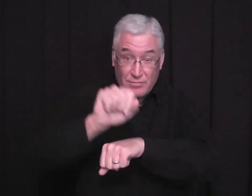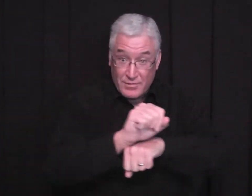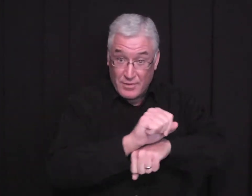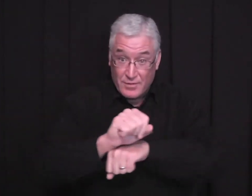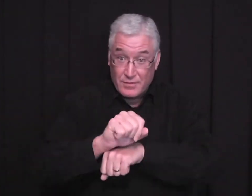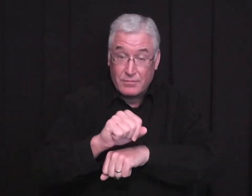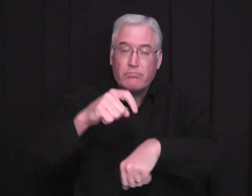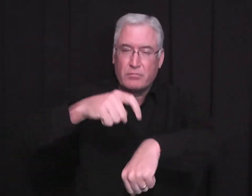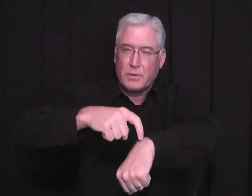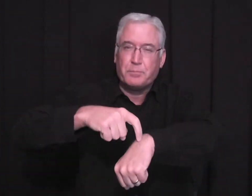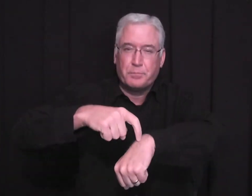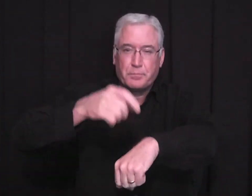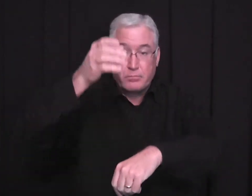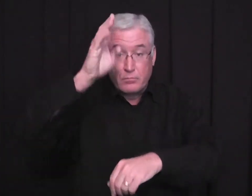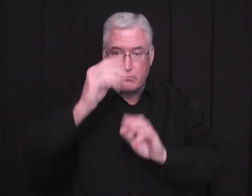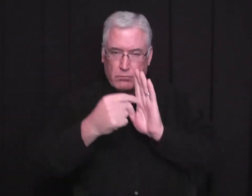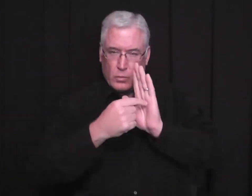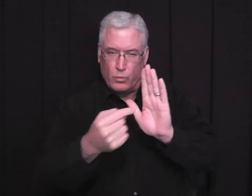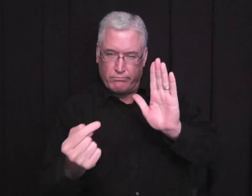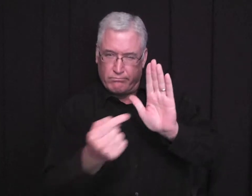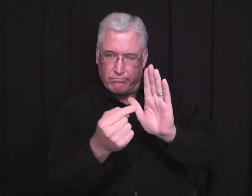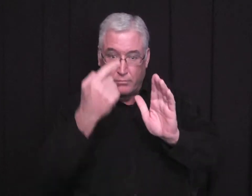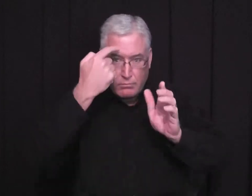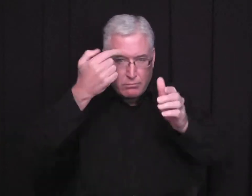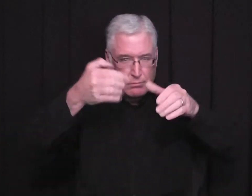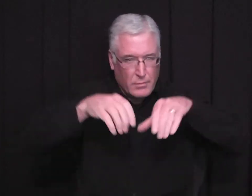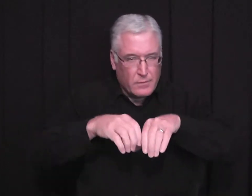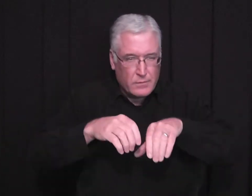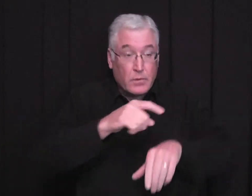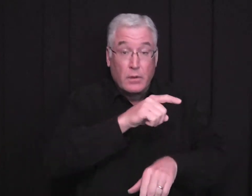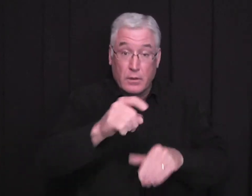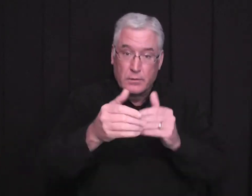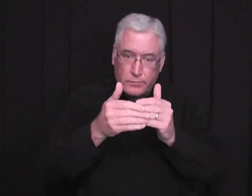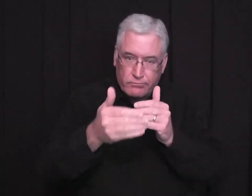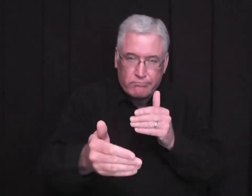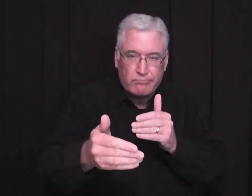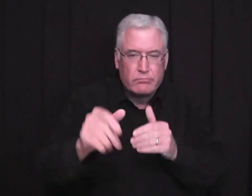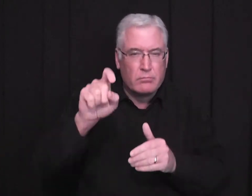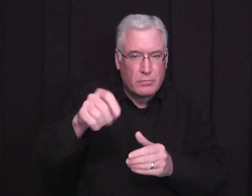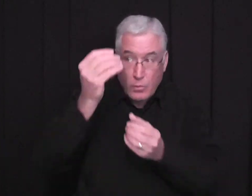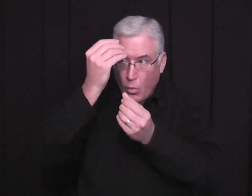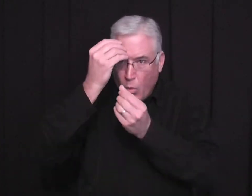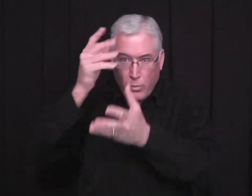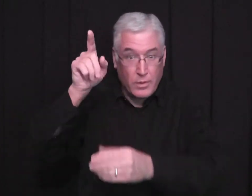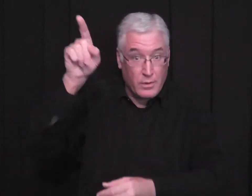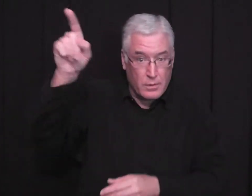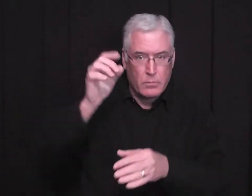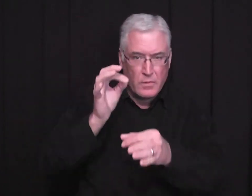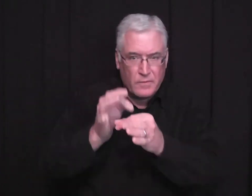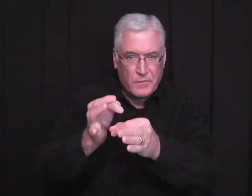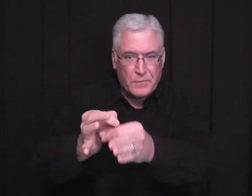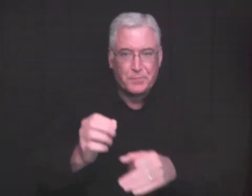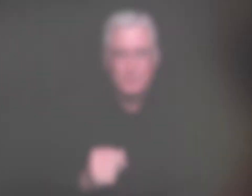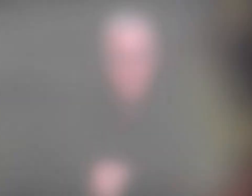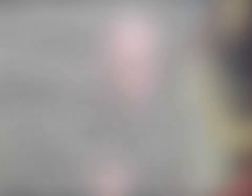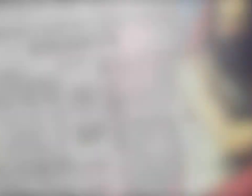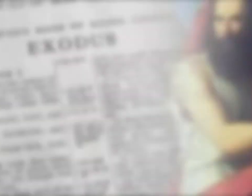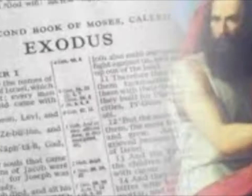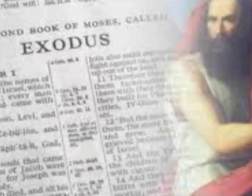After the Israelites left Egyptian slavery at that time, God showed them his covenant and that they must obey him faithfully.